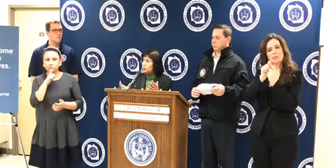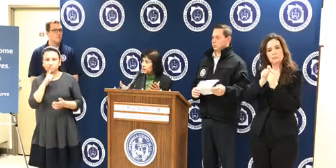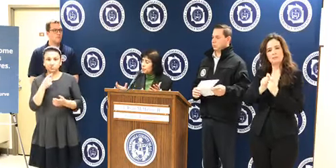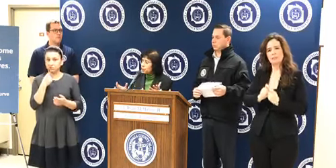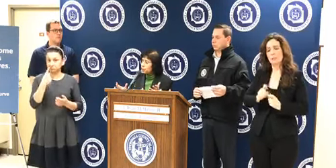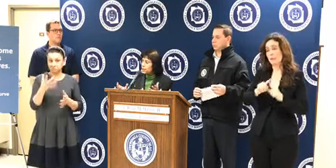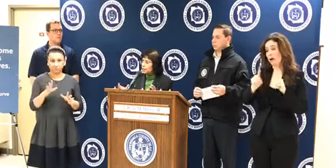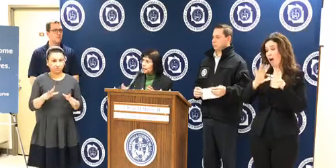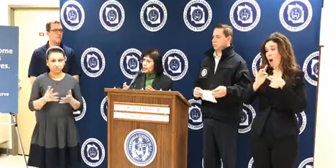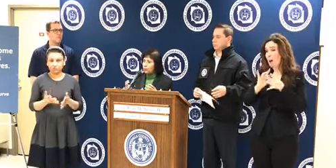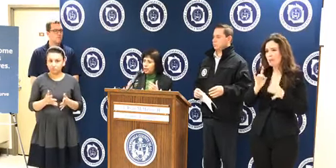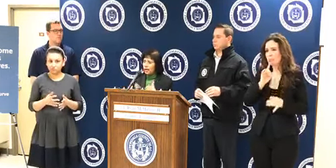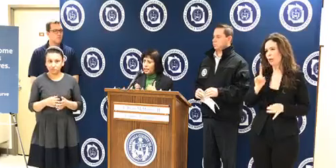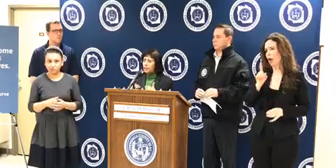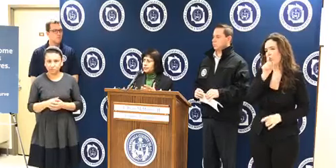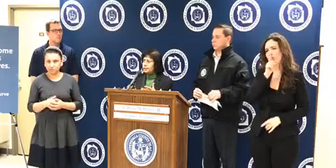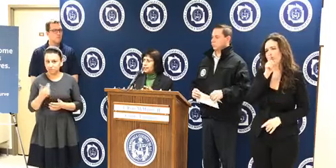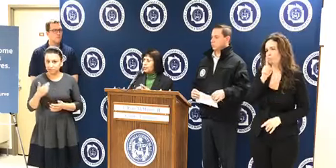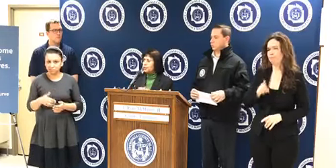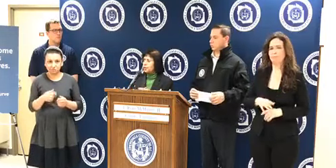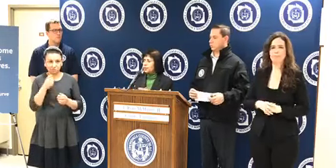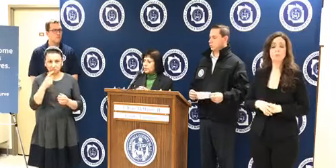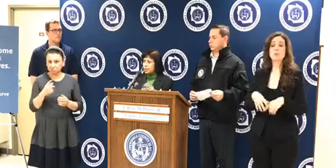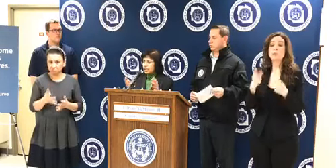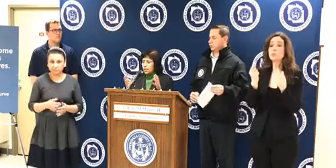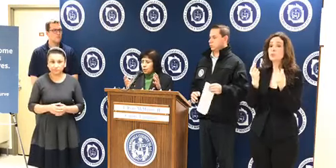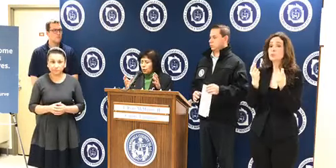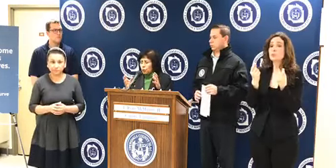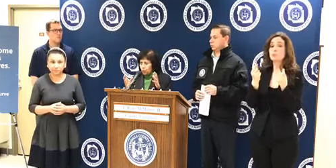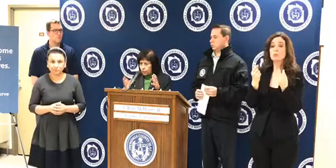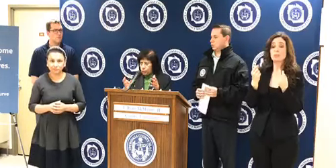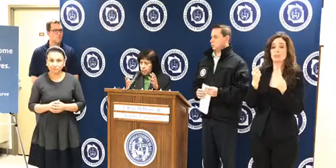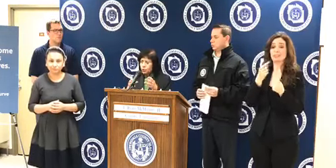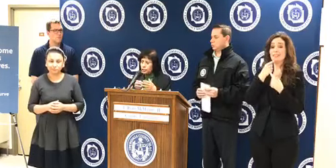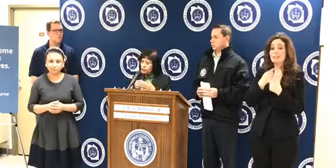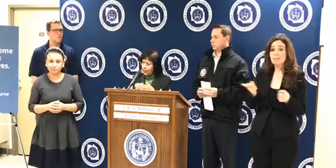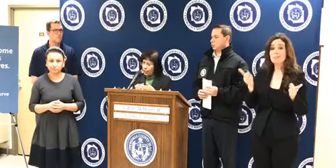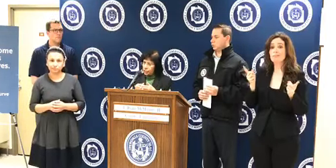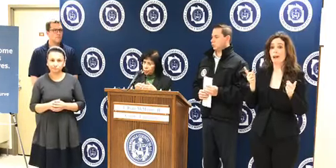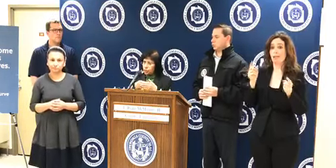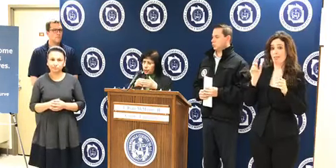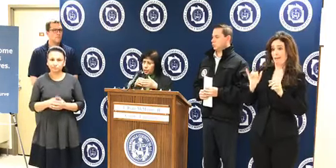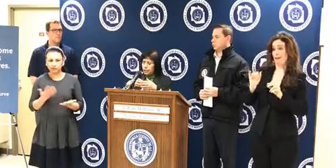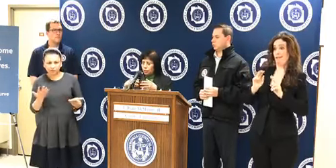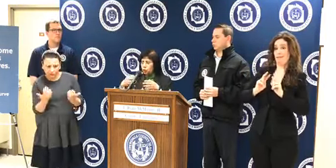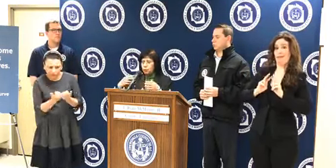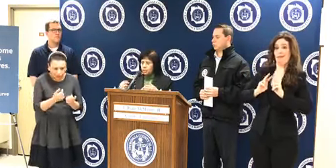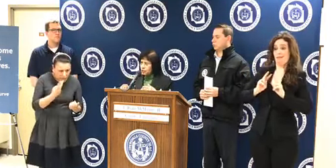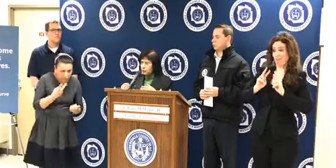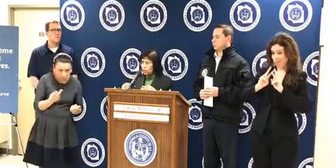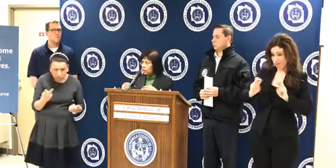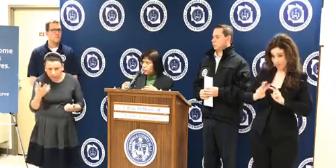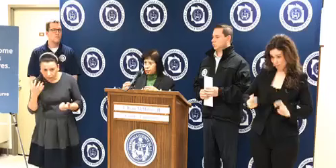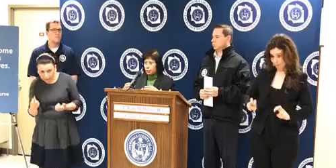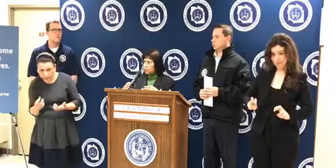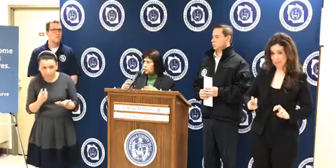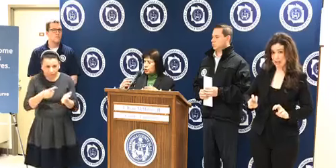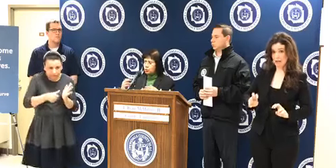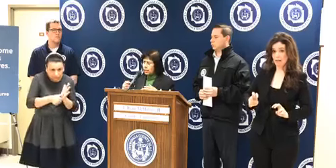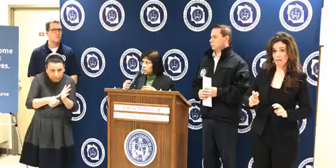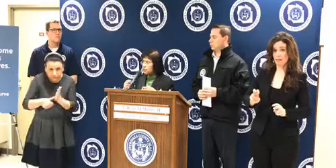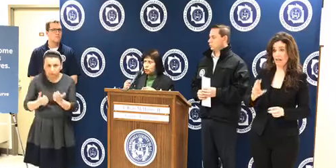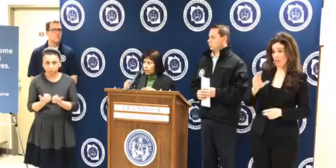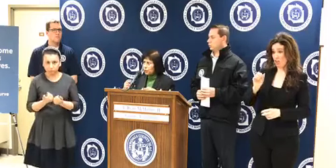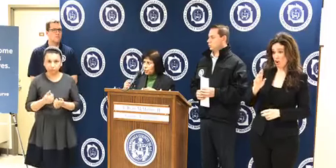because that will be inappropriate. What I can say at this point is what we look at the facts, we look at that it could be in a different car, doesn't mean it's